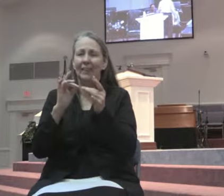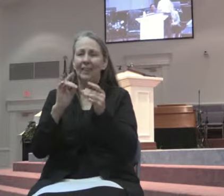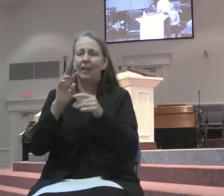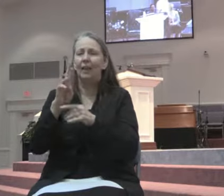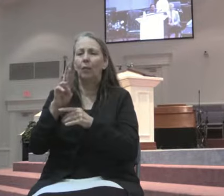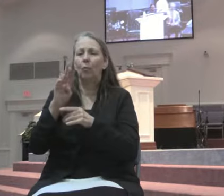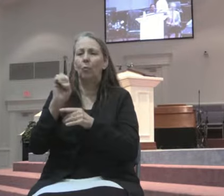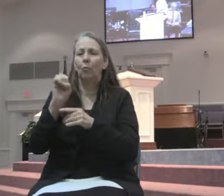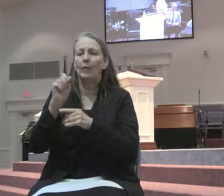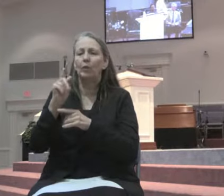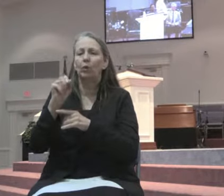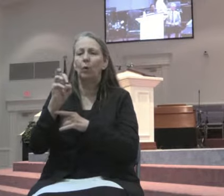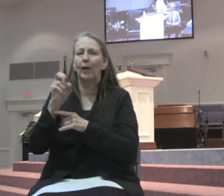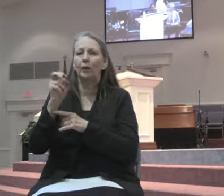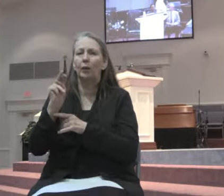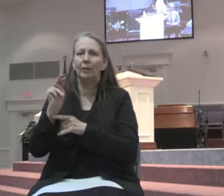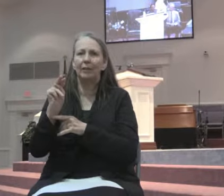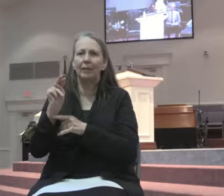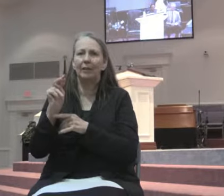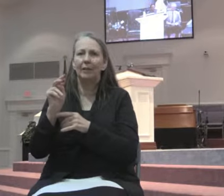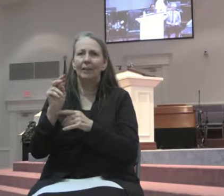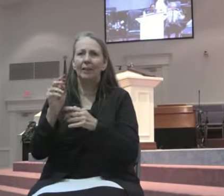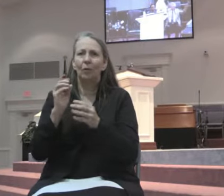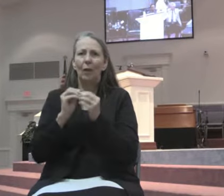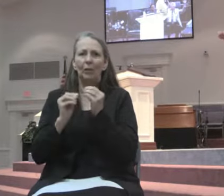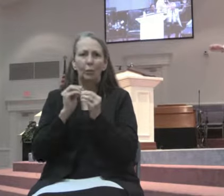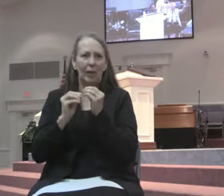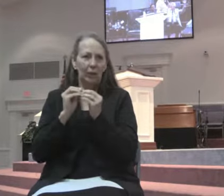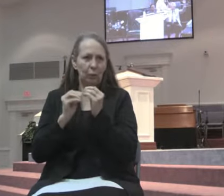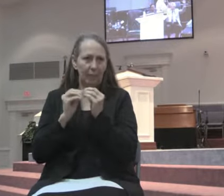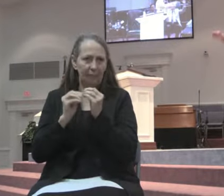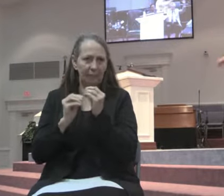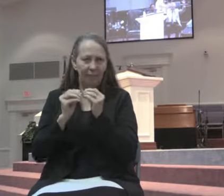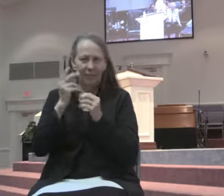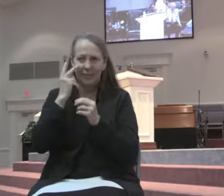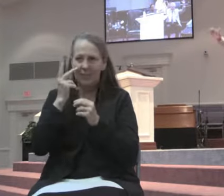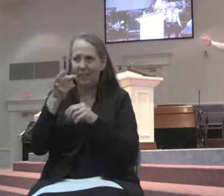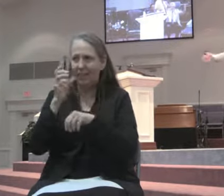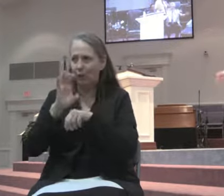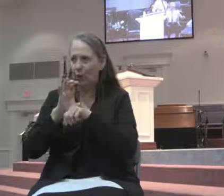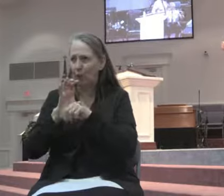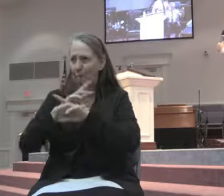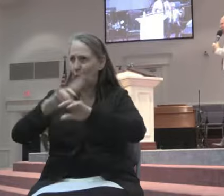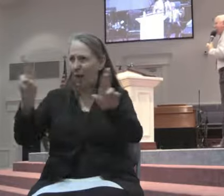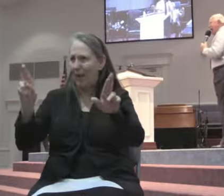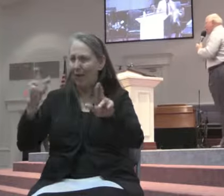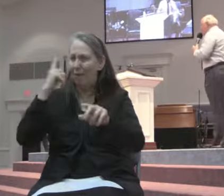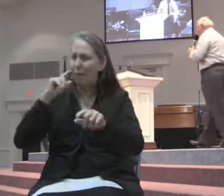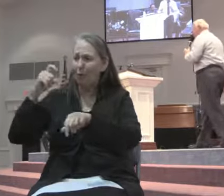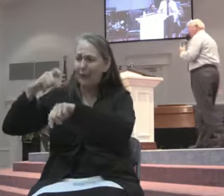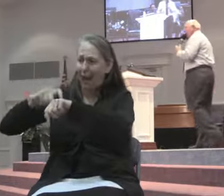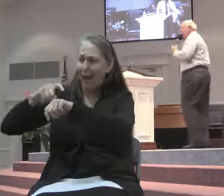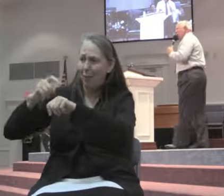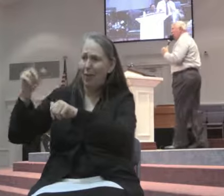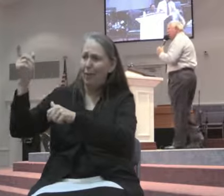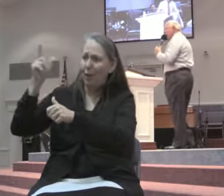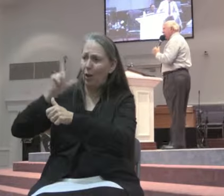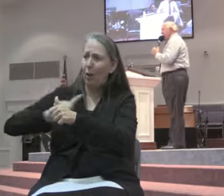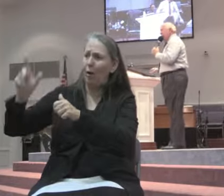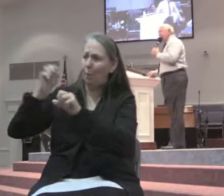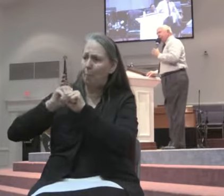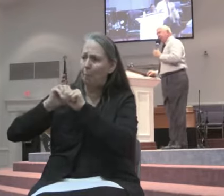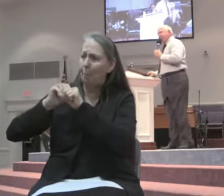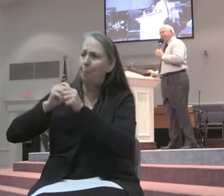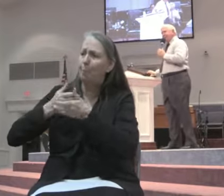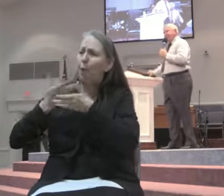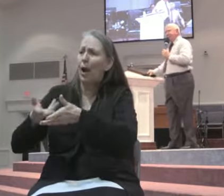restoration. That's God's time of visitation to try to get the church and the ministry ready for that time when the Lord will visit